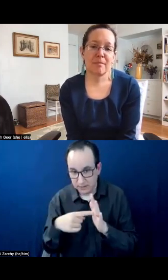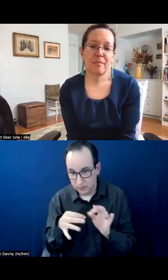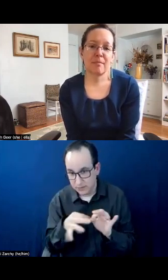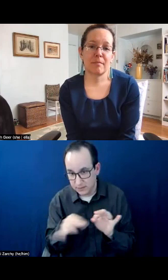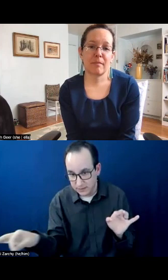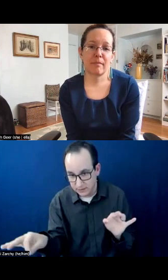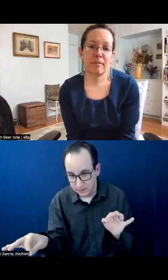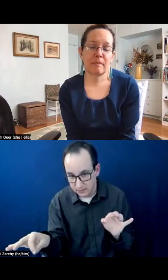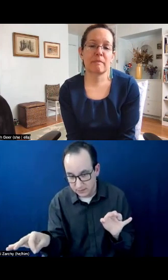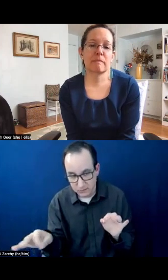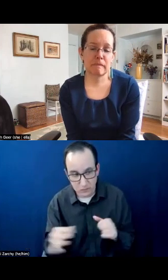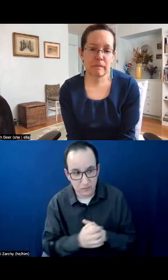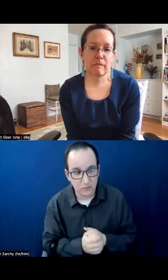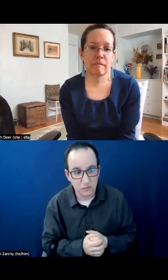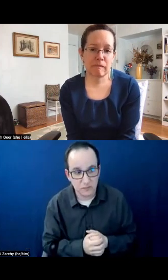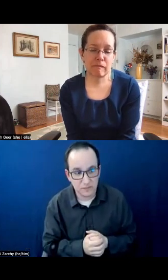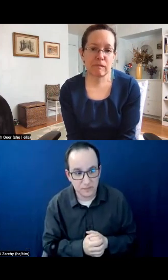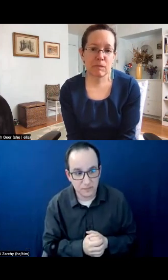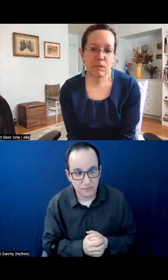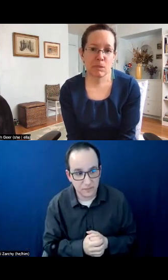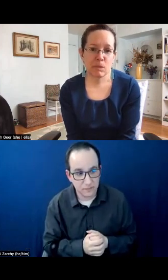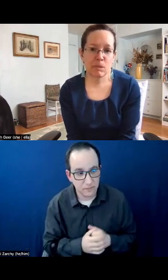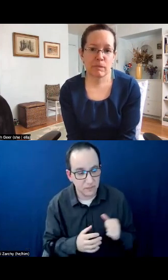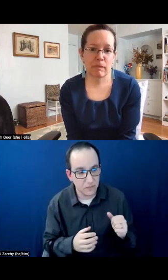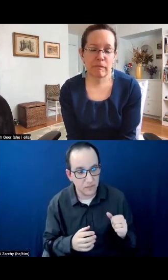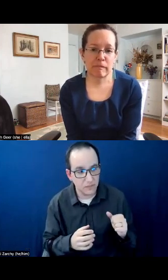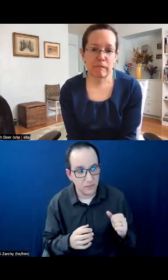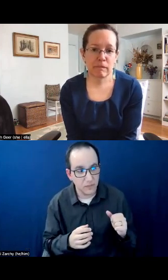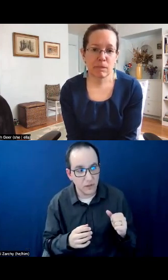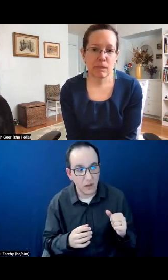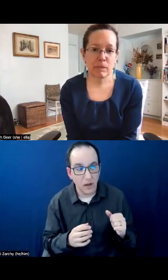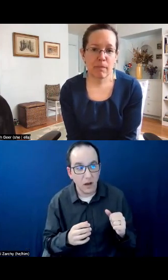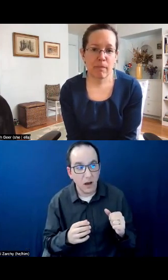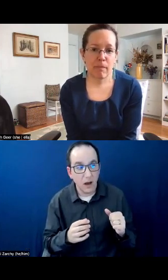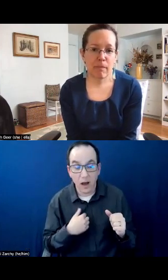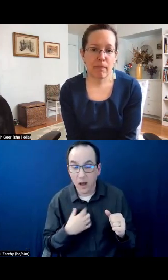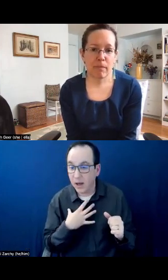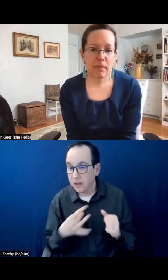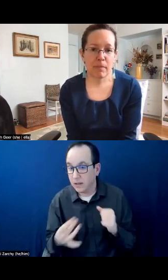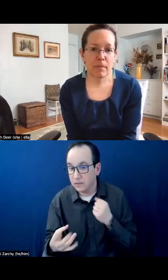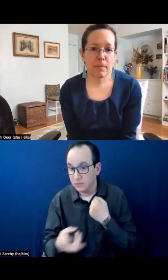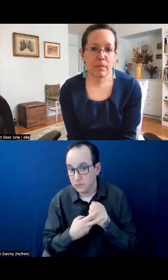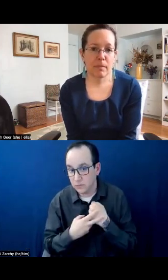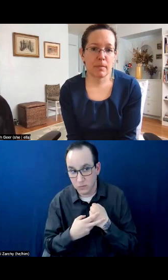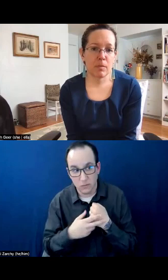And then I help them come up with some example sentences.